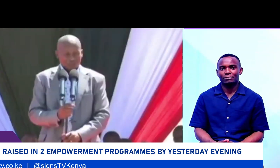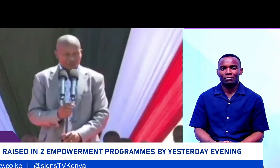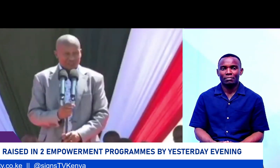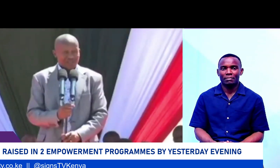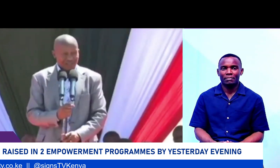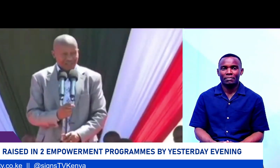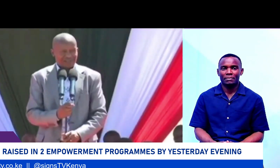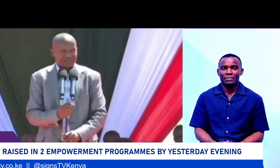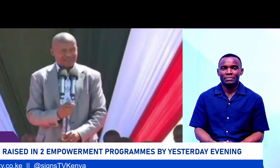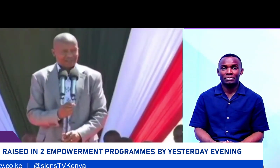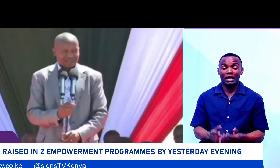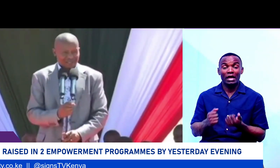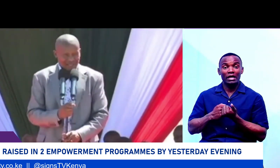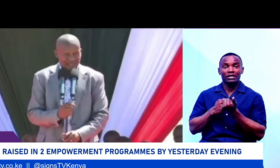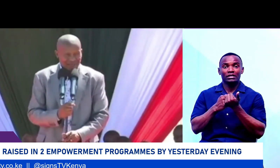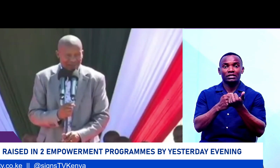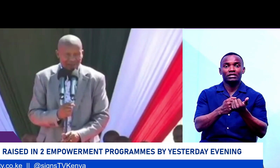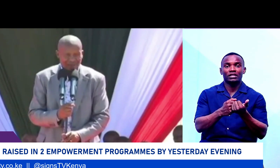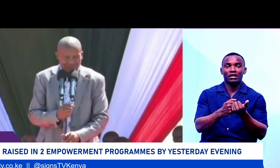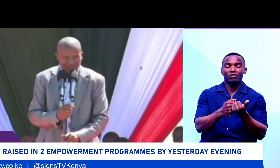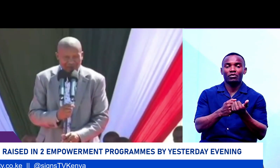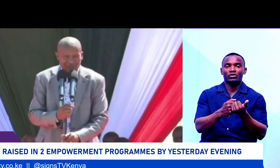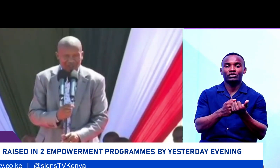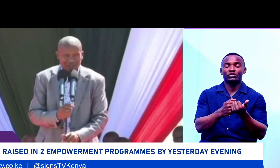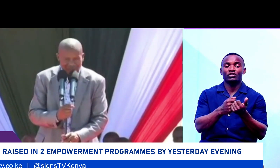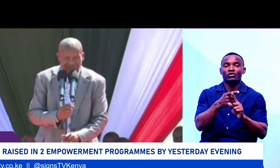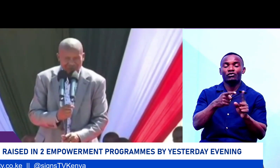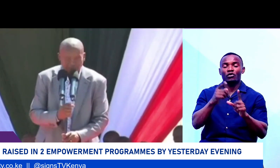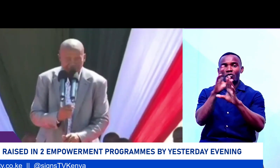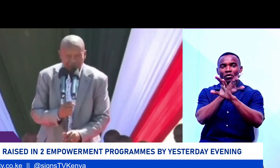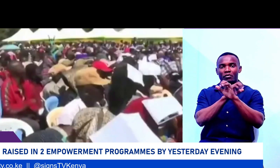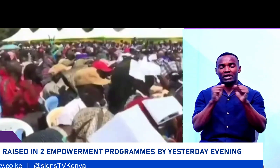Support ya rais ni shilingi milioni 3.